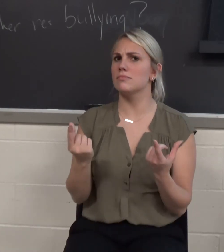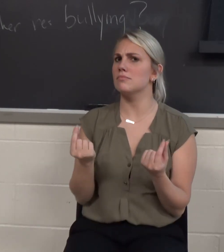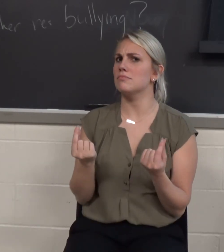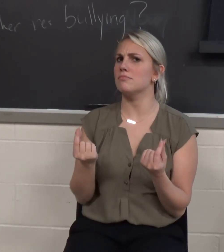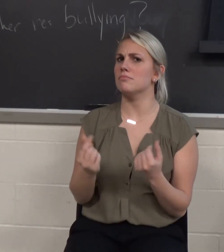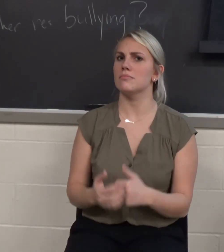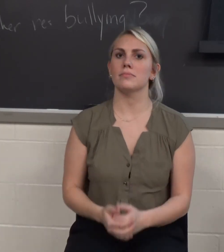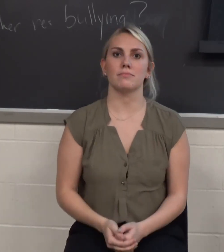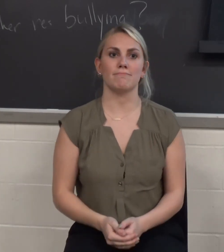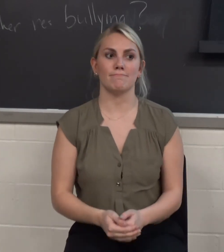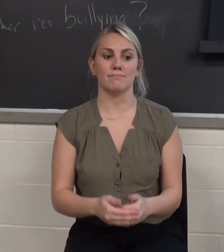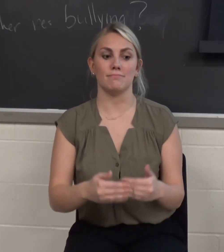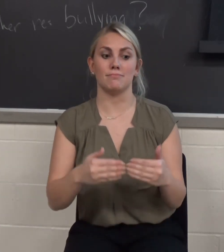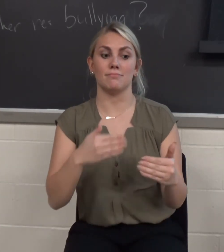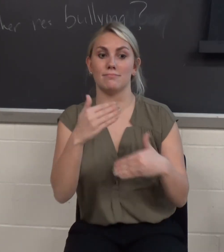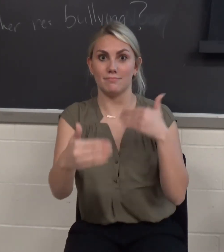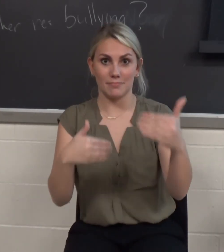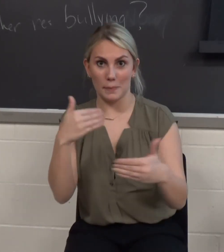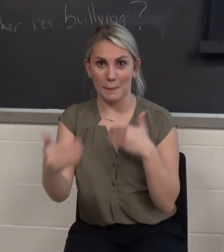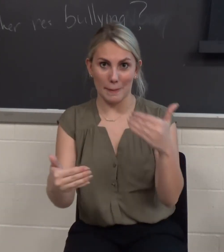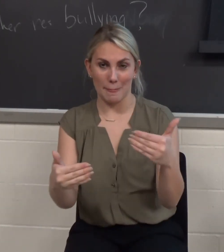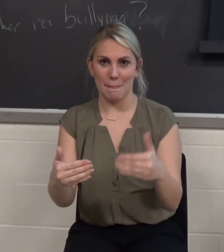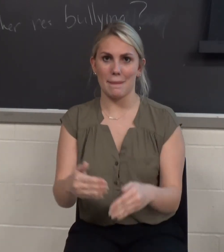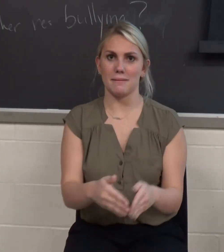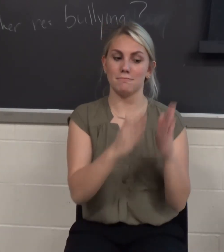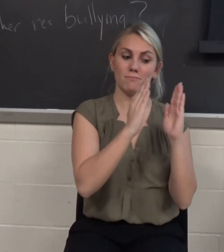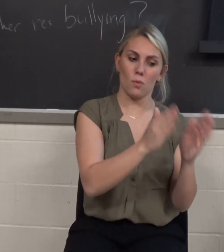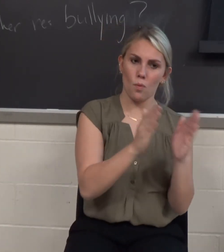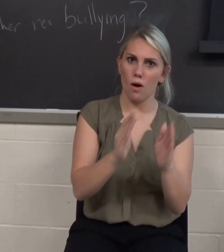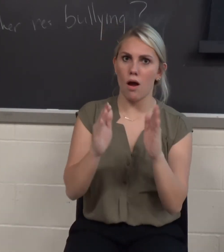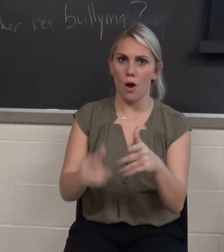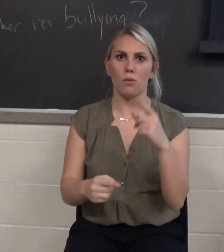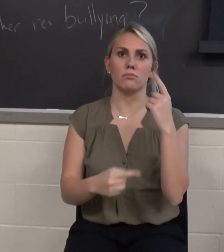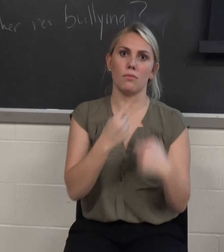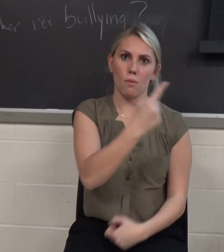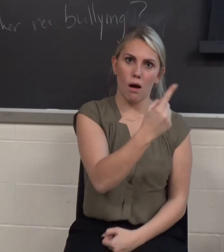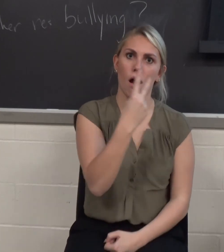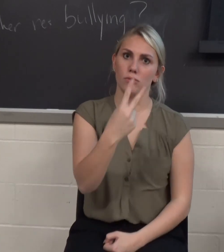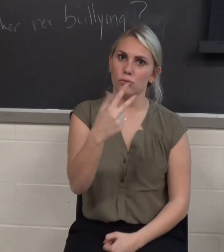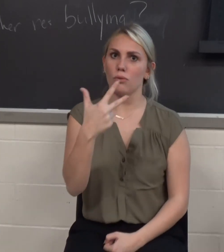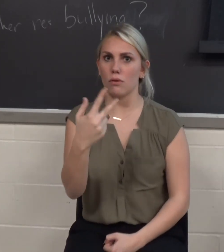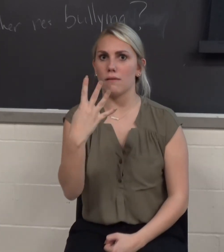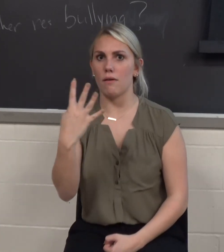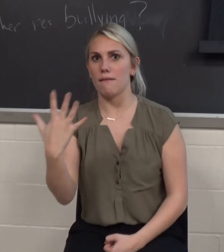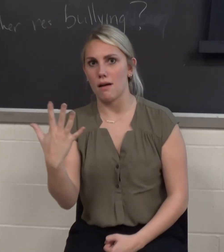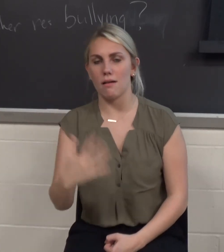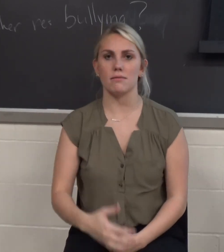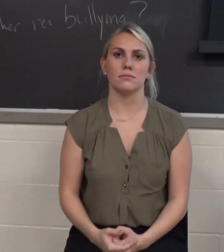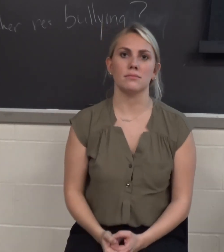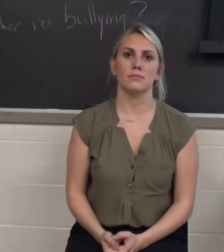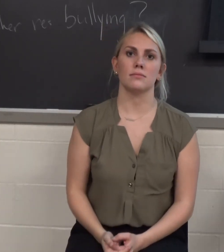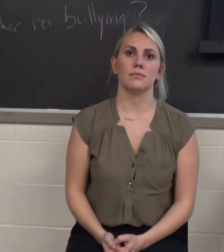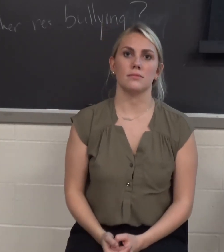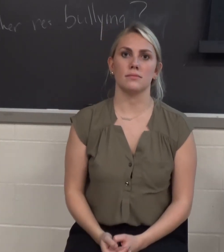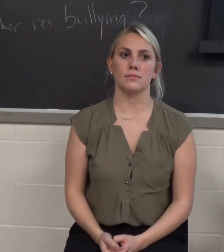Go in a sequence, which means? Step 1, step 2, step 3, step 4. What is a nonfiction text